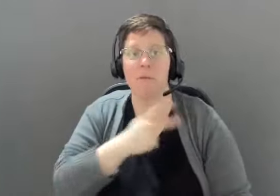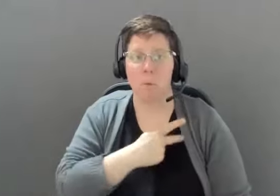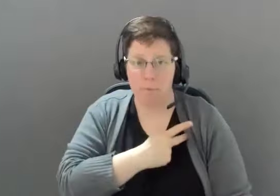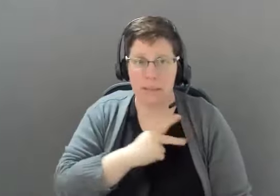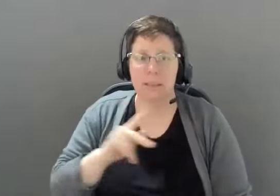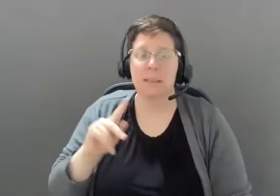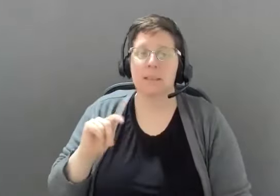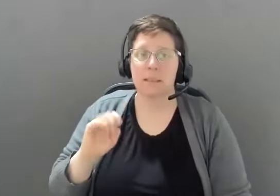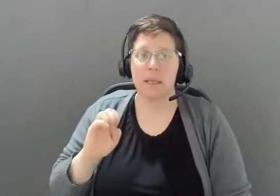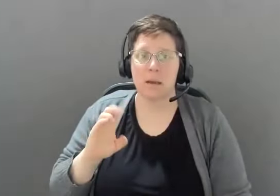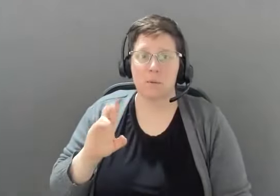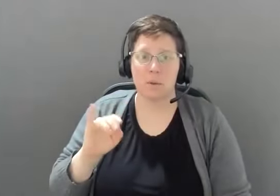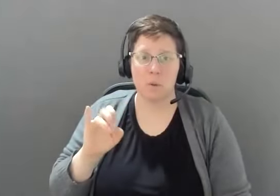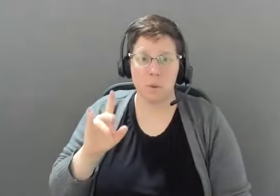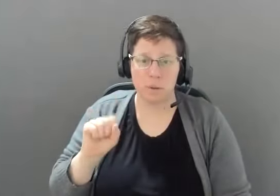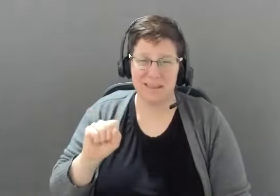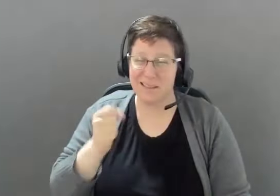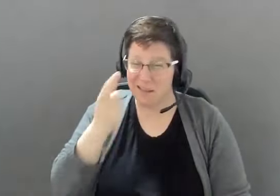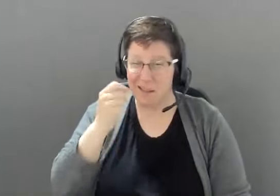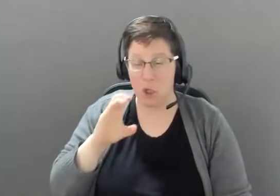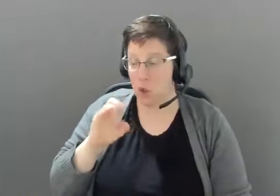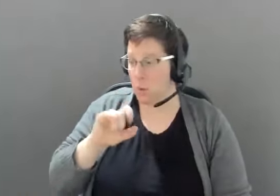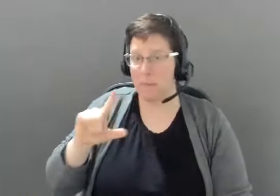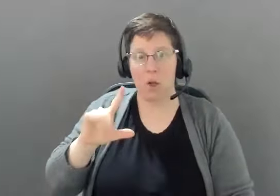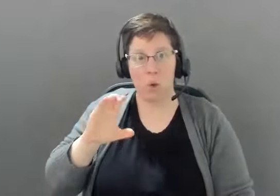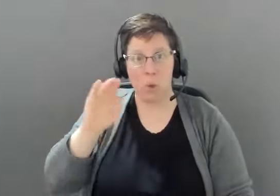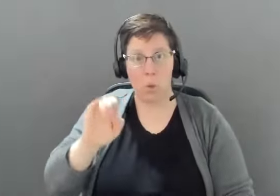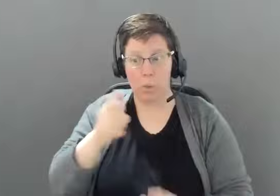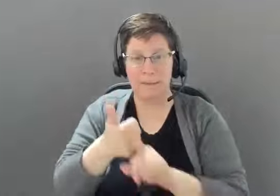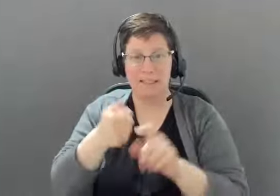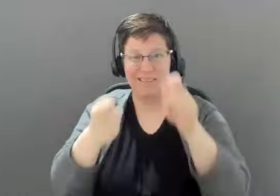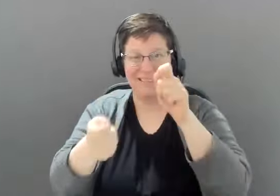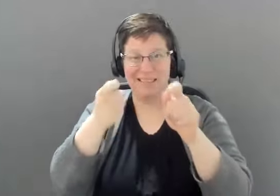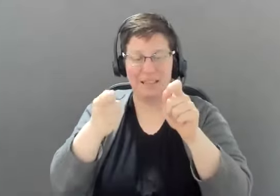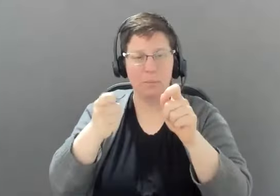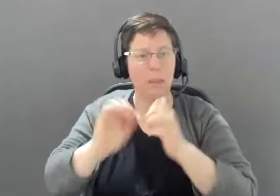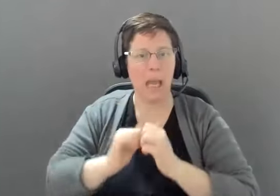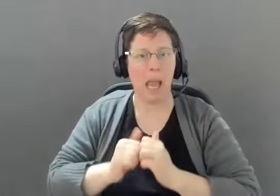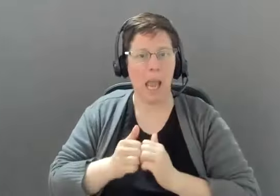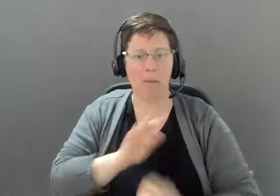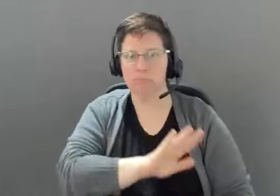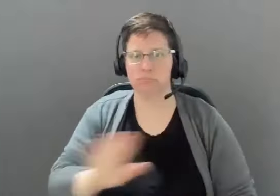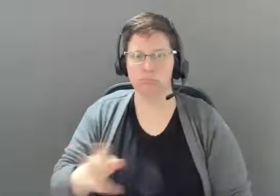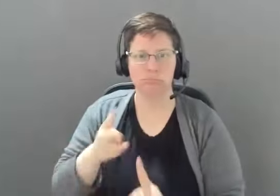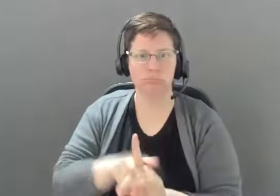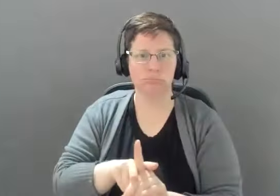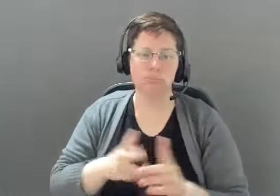a lot by amending the criminal code, but how the changes get implemented depend on a case-by-case basis, depending